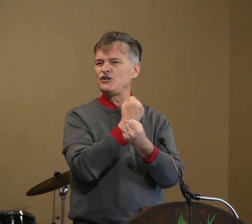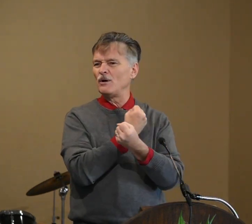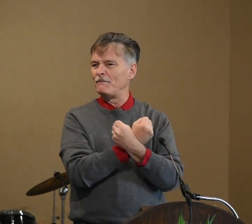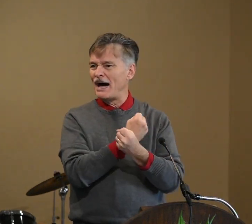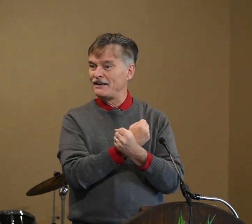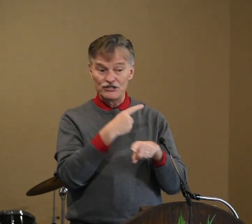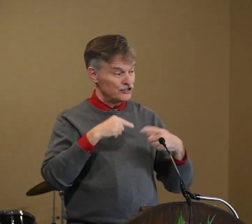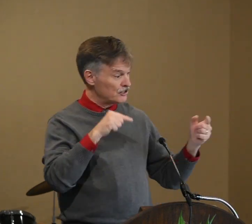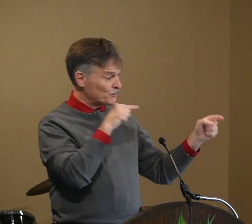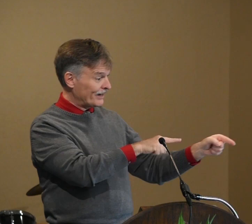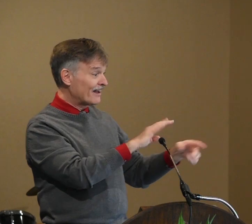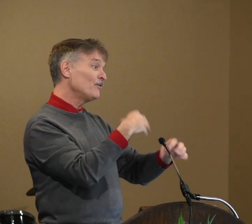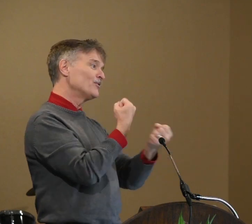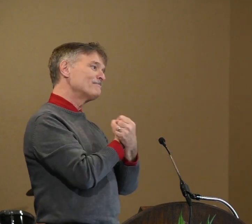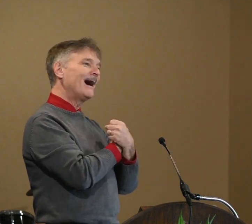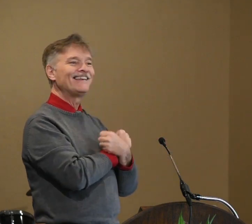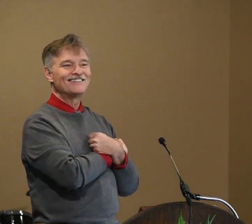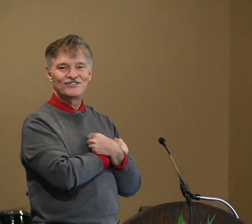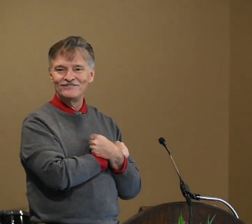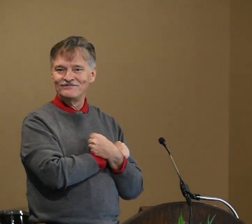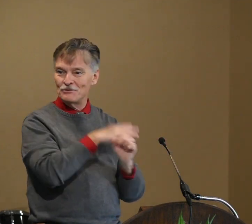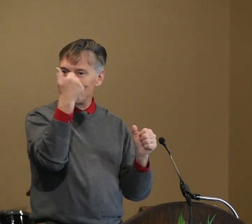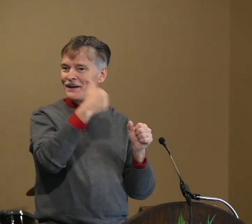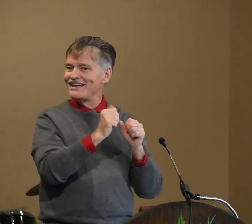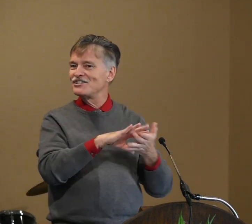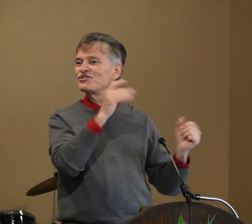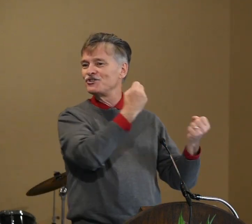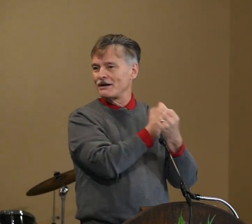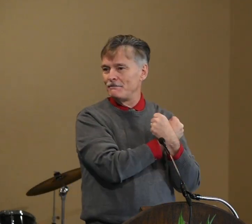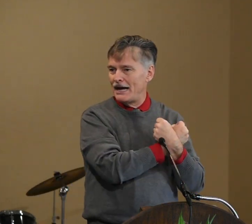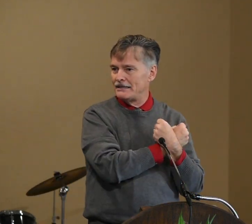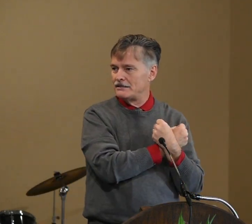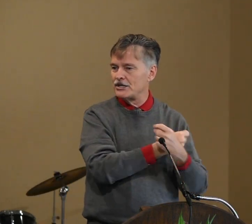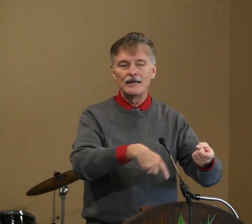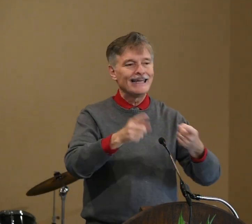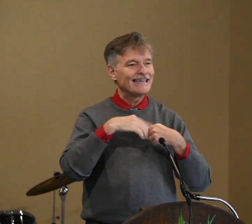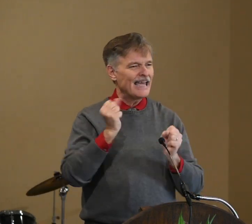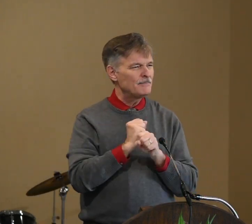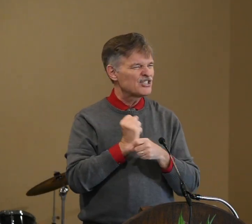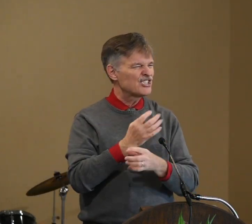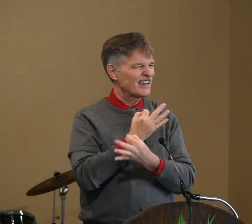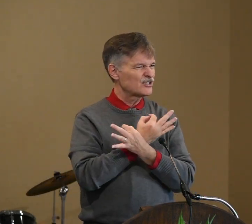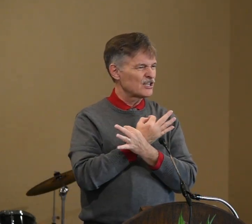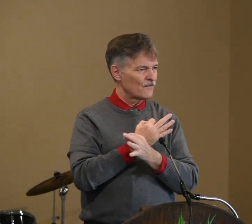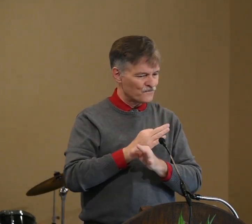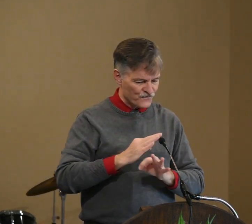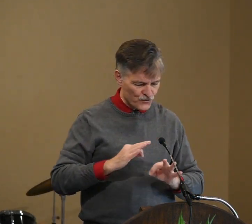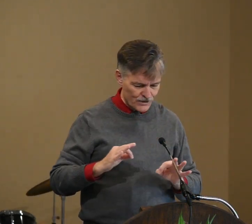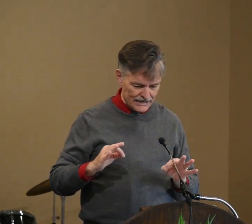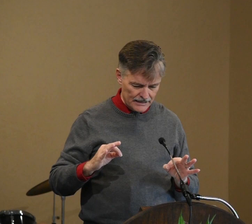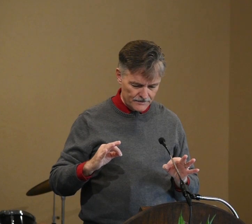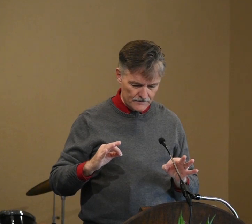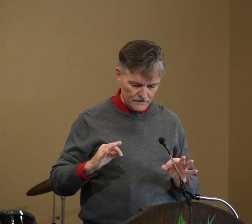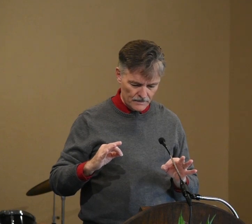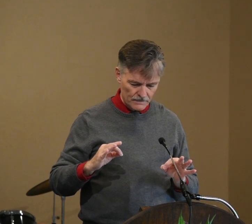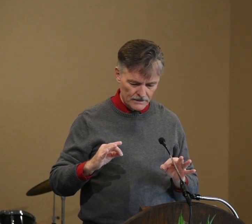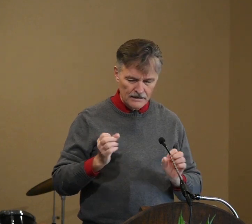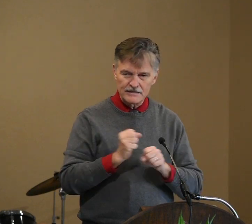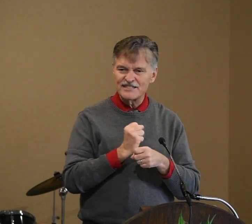continual bondage and just pointing out, oh, you're in bondage. You better pay attention, you're in bondage. He came to set us free, to set